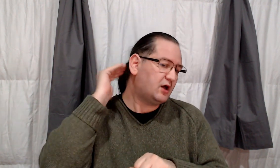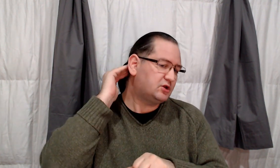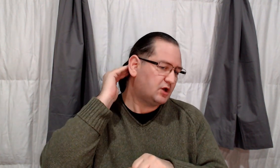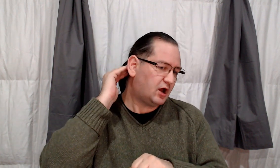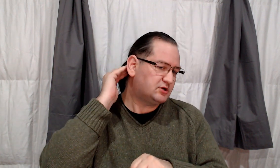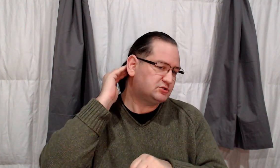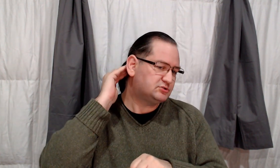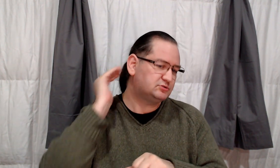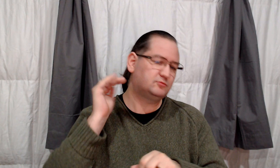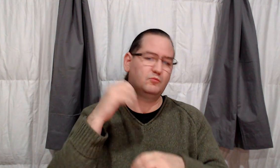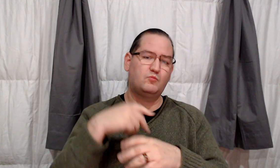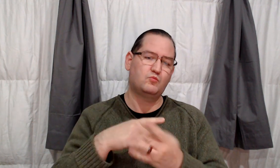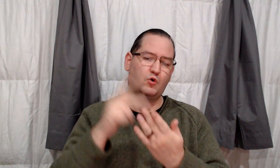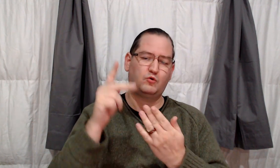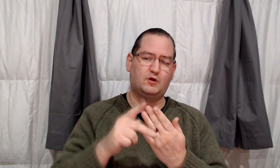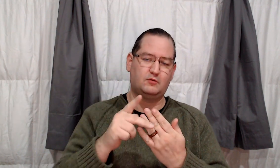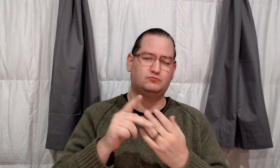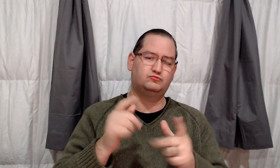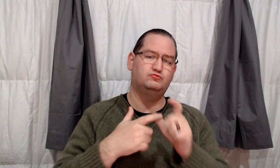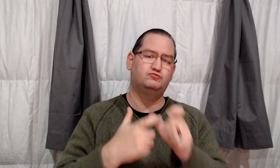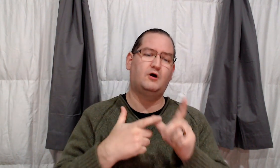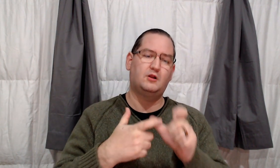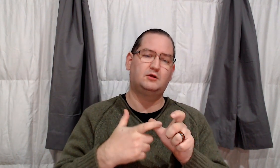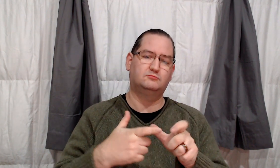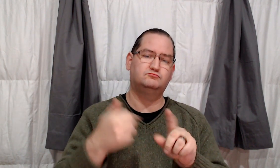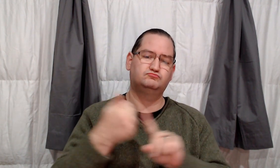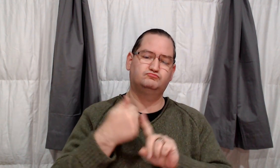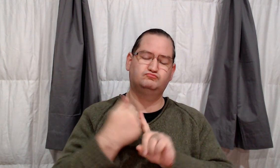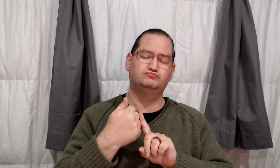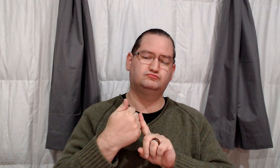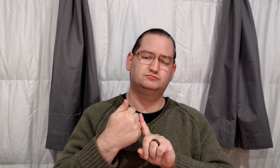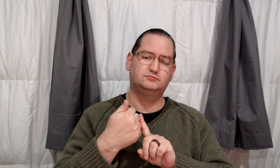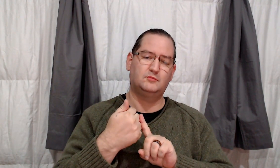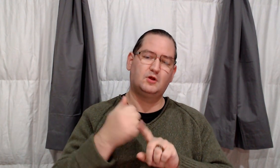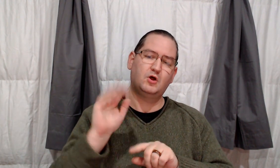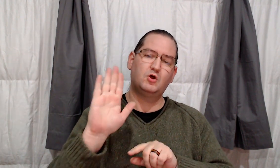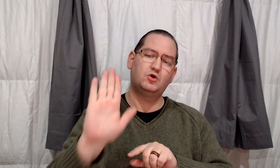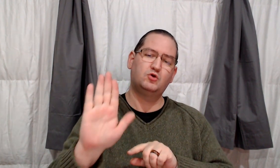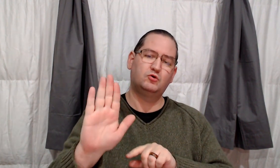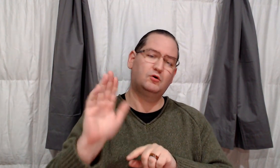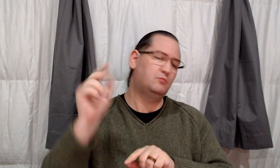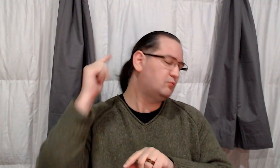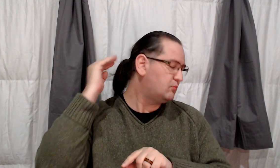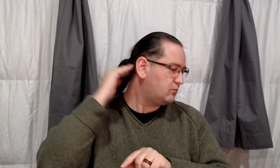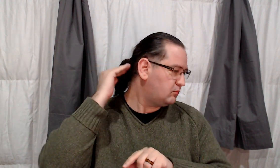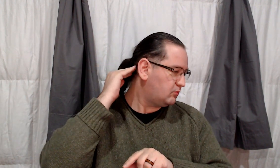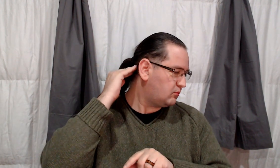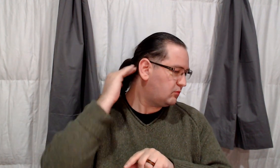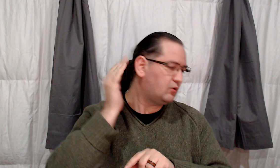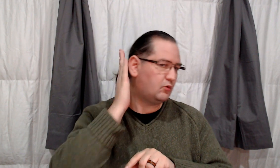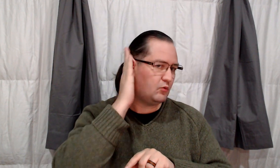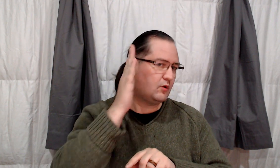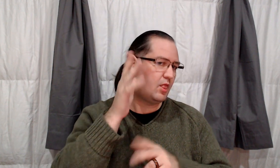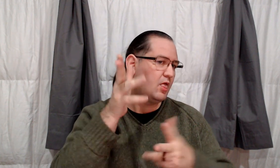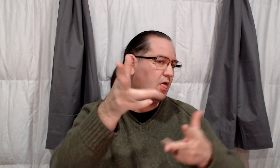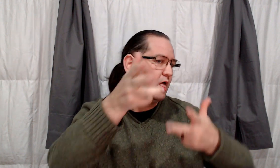unconscious mind will hear everything I've got to say. And it will take from it what's needed for